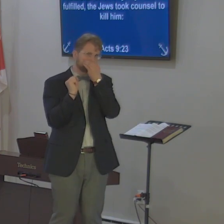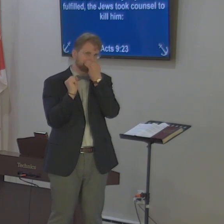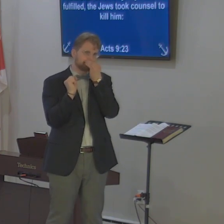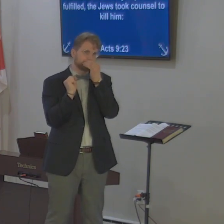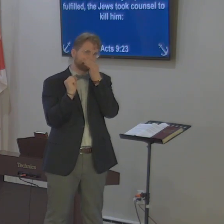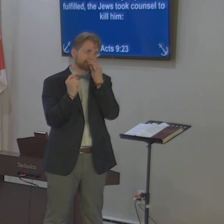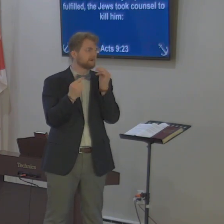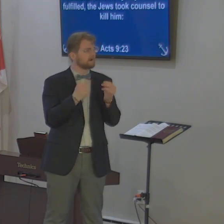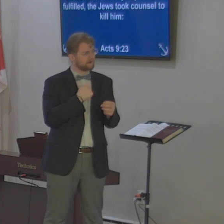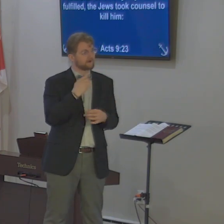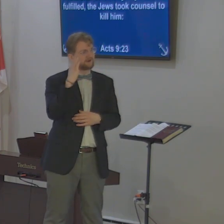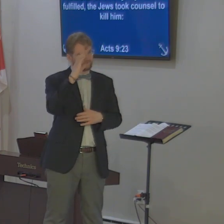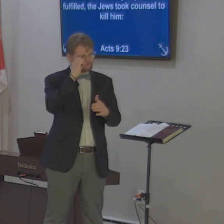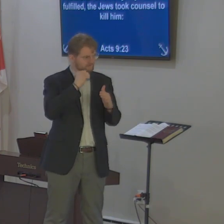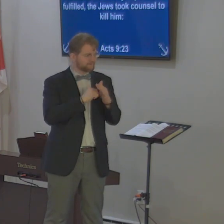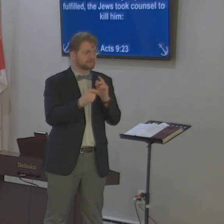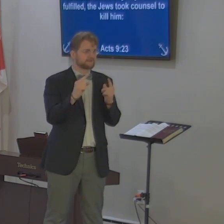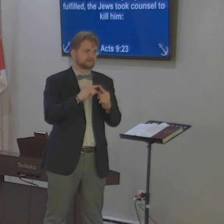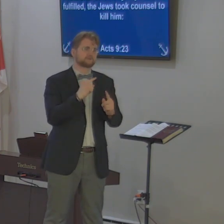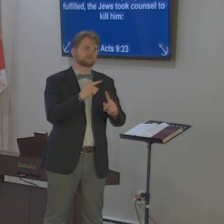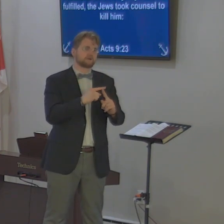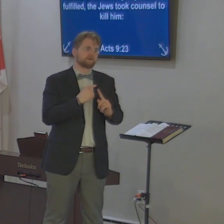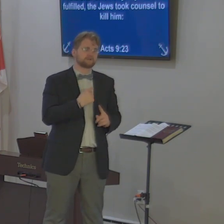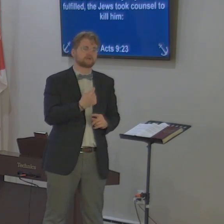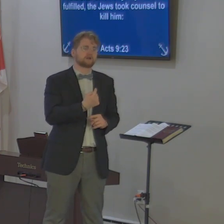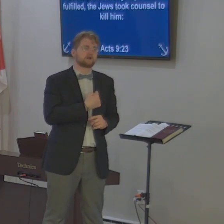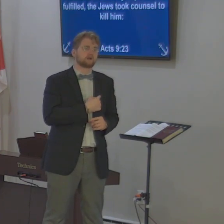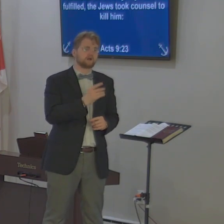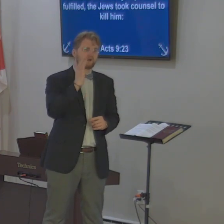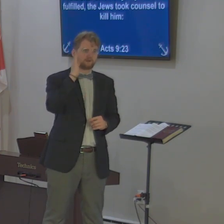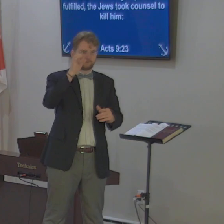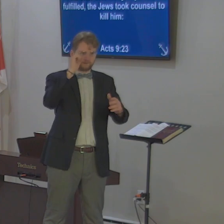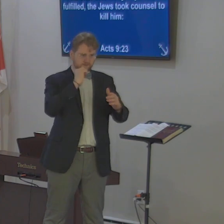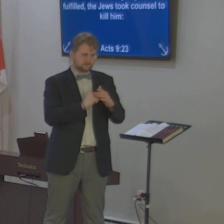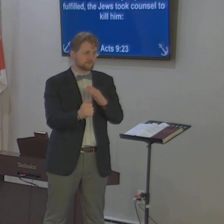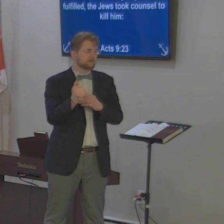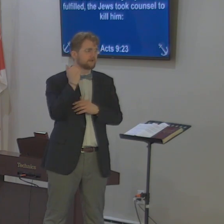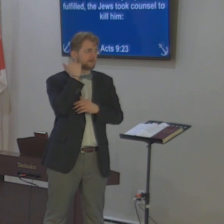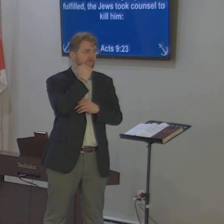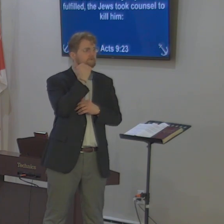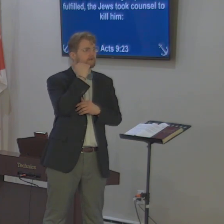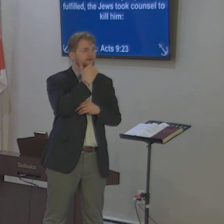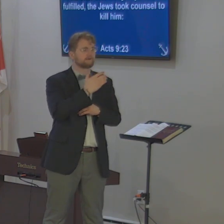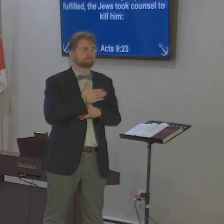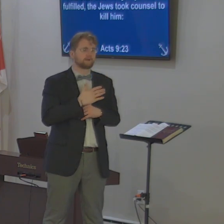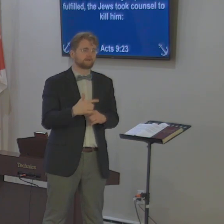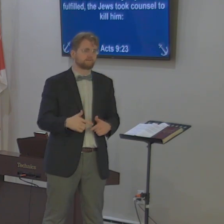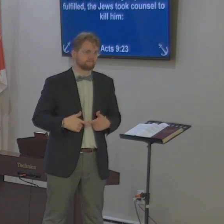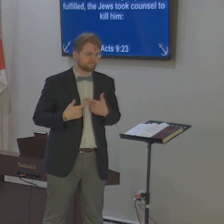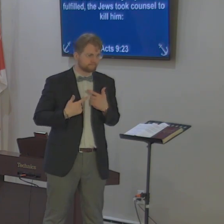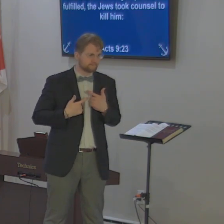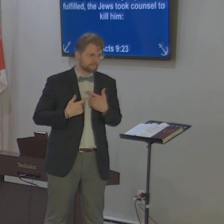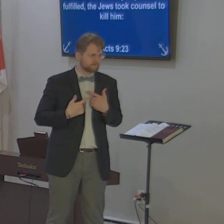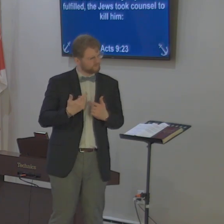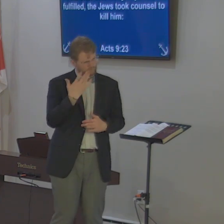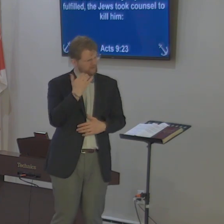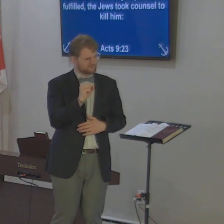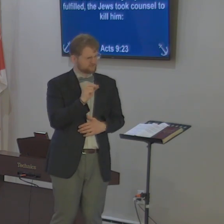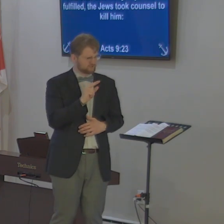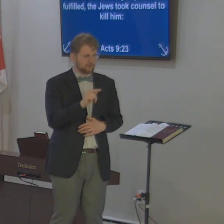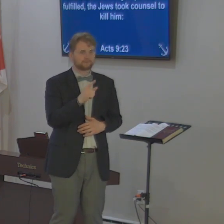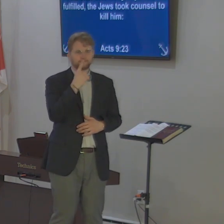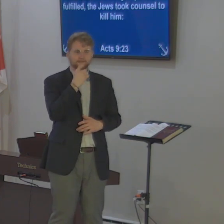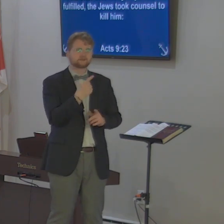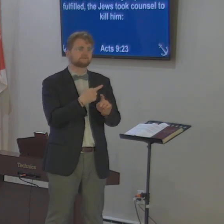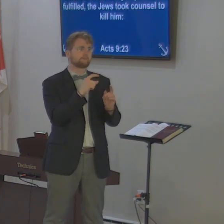I'm going to yield to salvation, but I'm going to yield to this every day of my life. Why, Saul? Because from